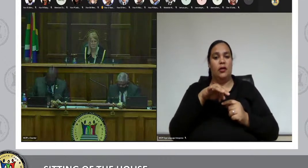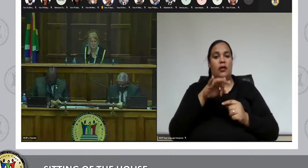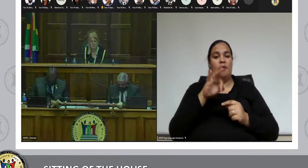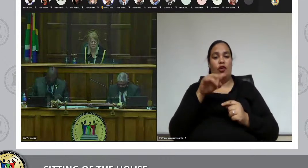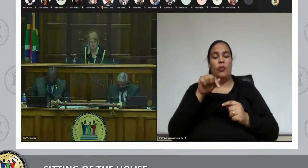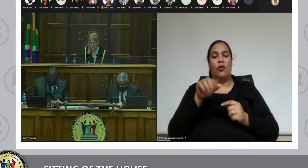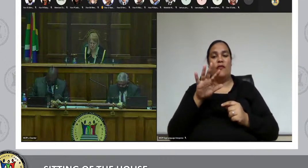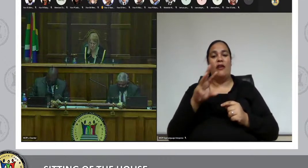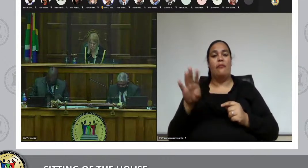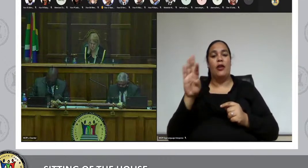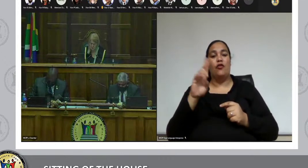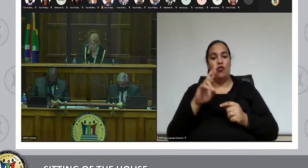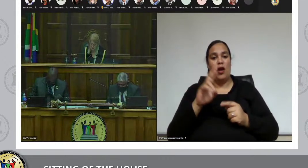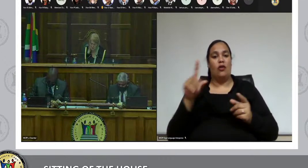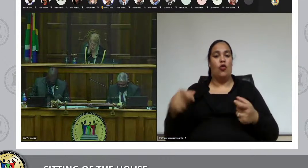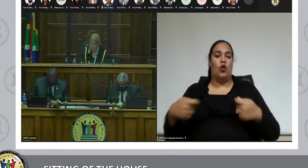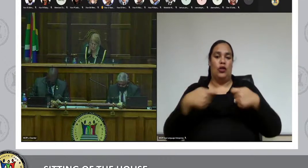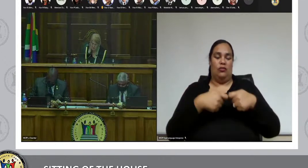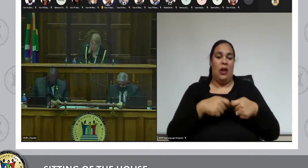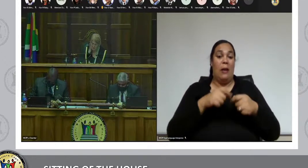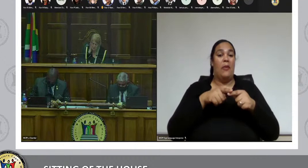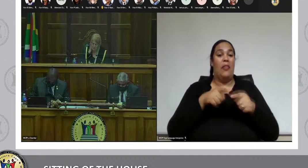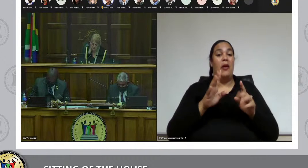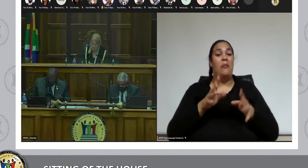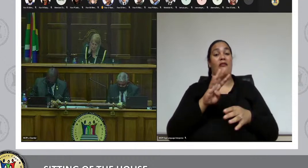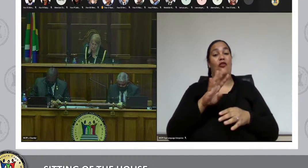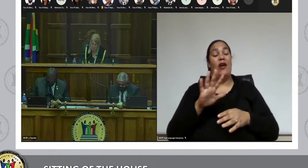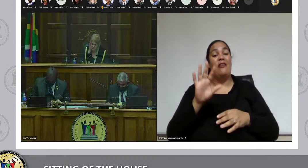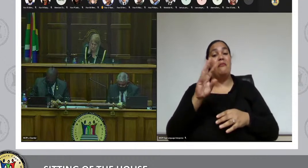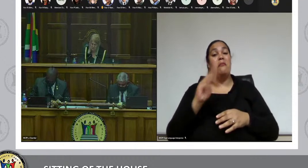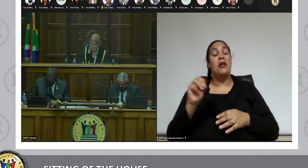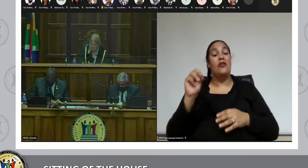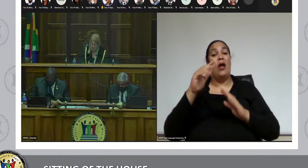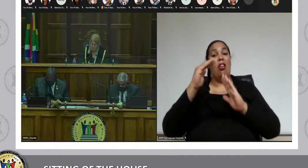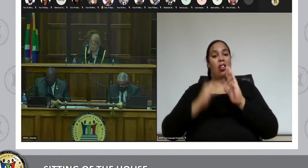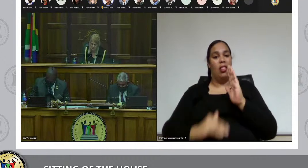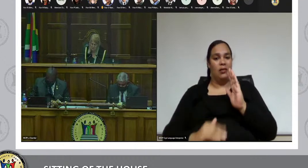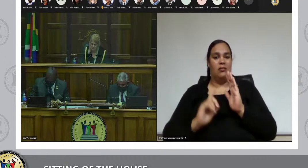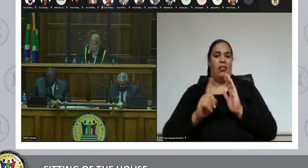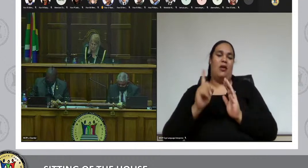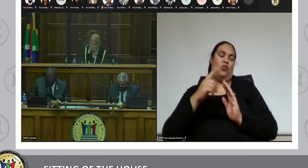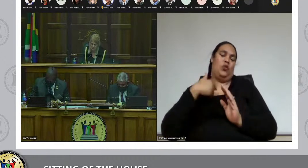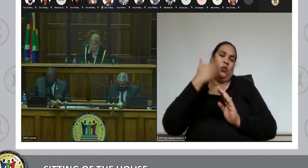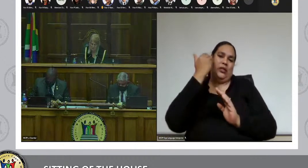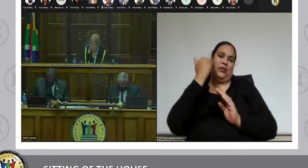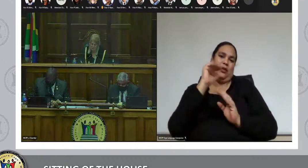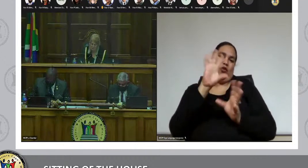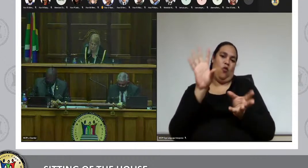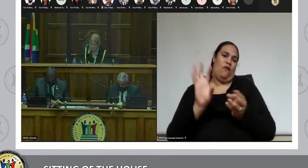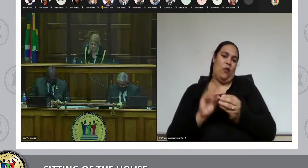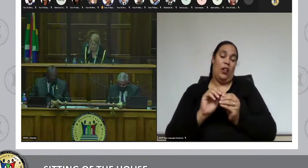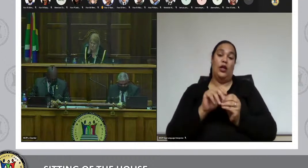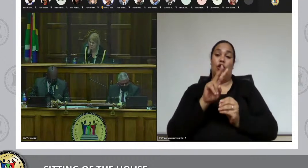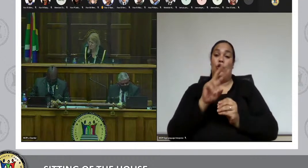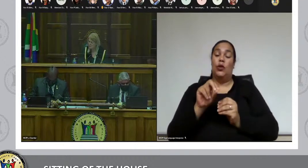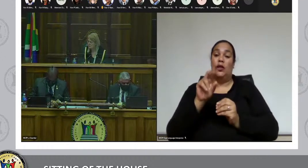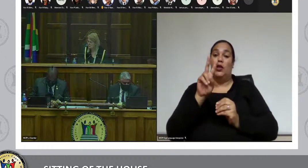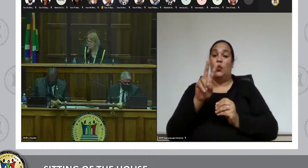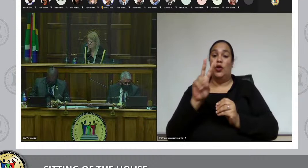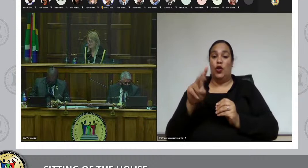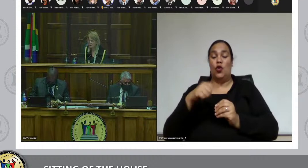13.5 billion rand in conditional grants, but this is 45 million rand less than expected overall. In 2022,